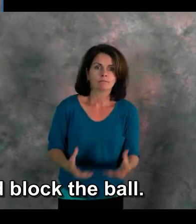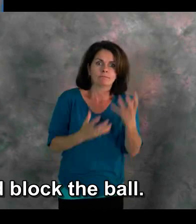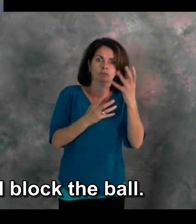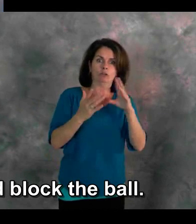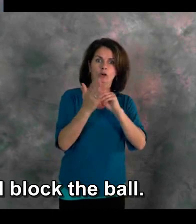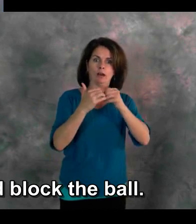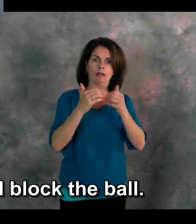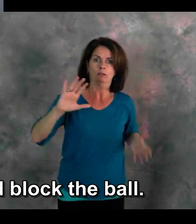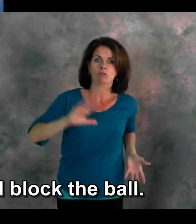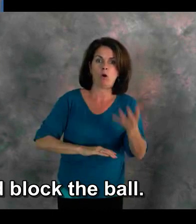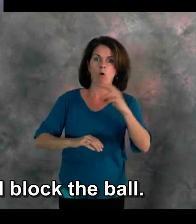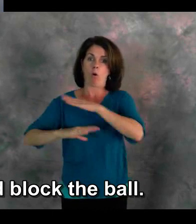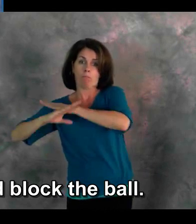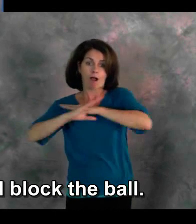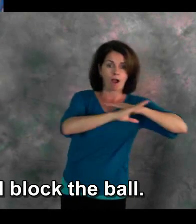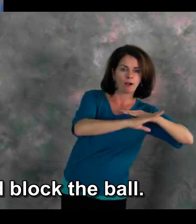and block the ball.